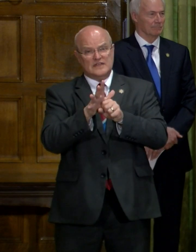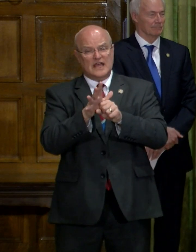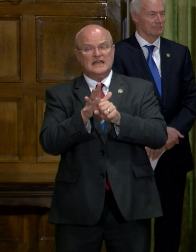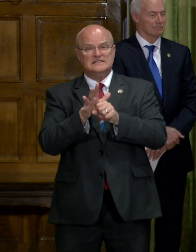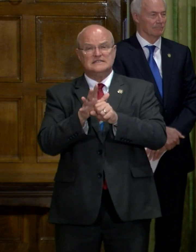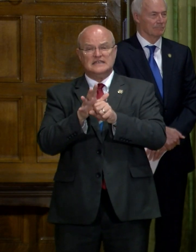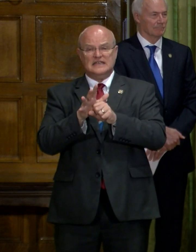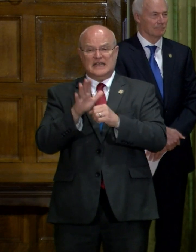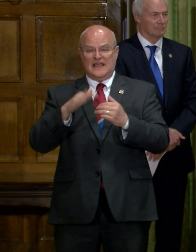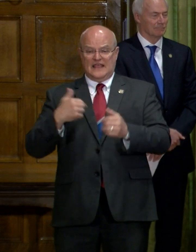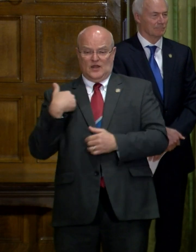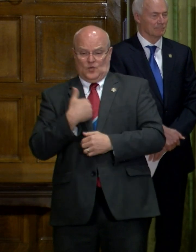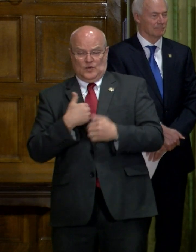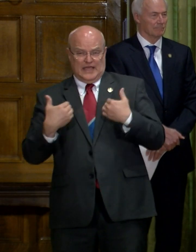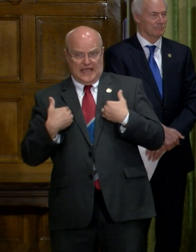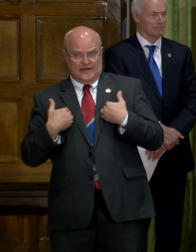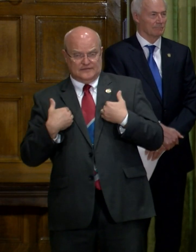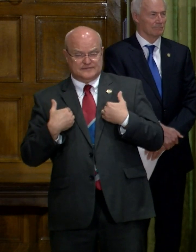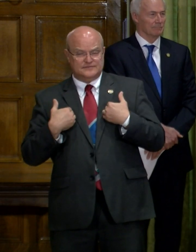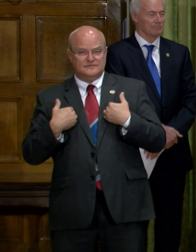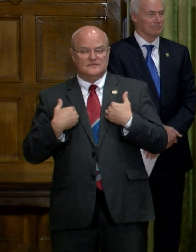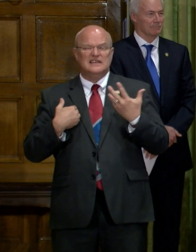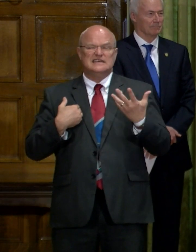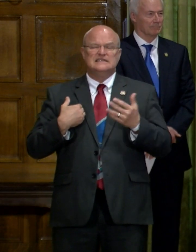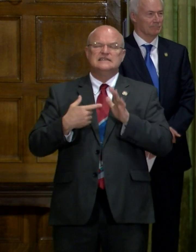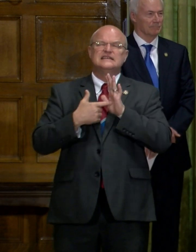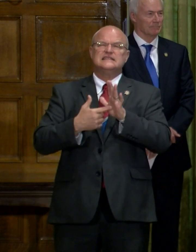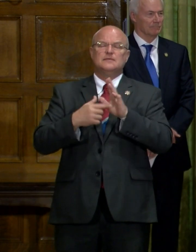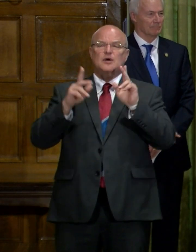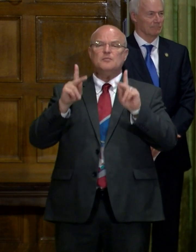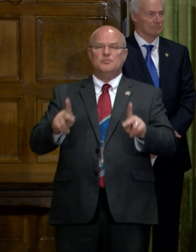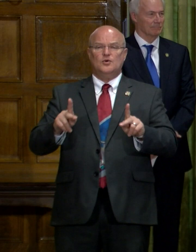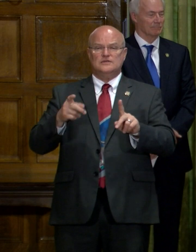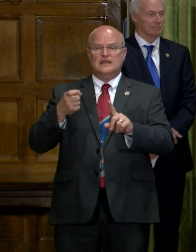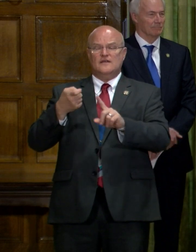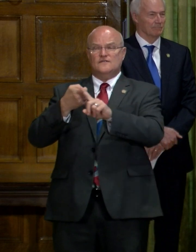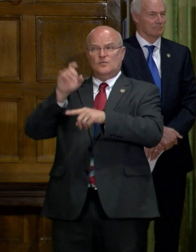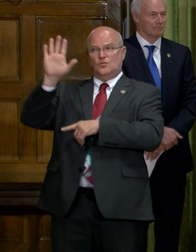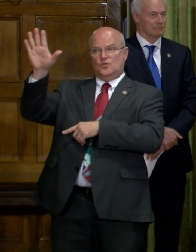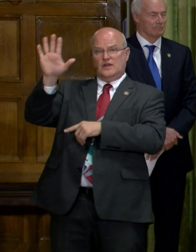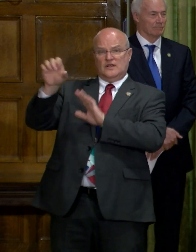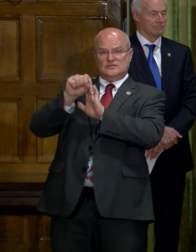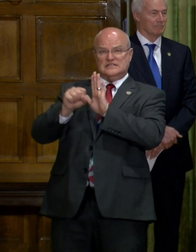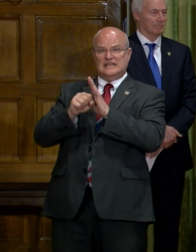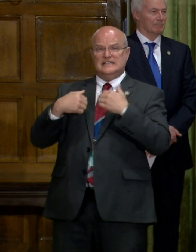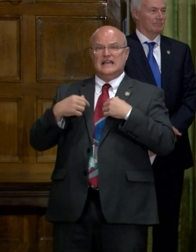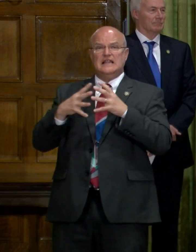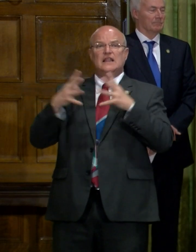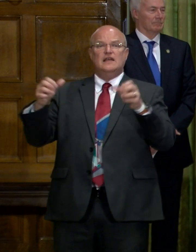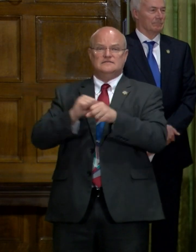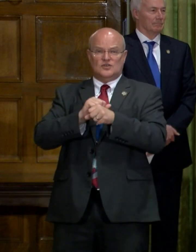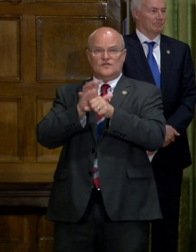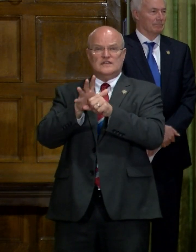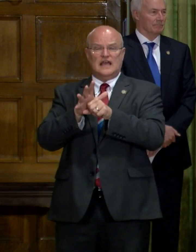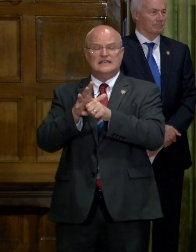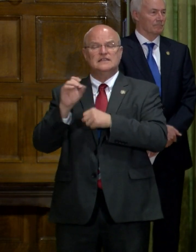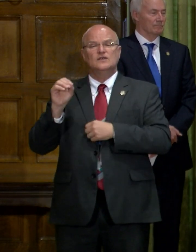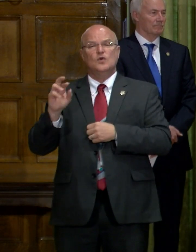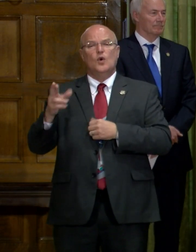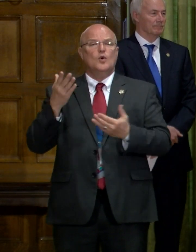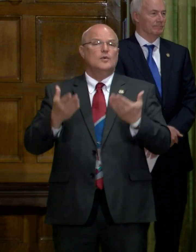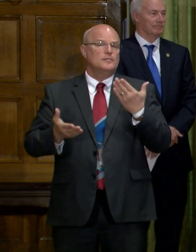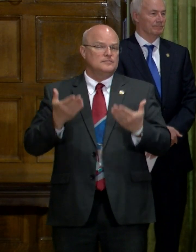per capita than we do right now. Say a person came from one of those states that has a lot of COVID-19,